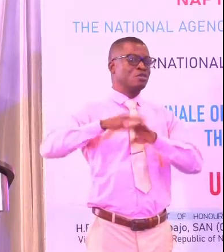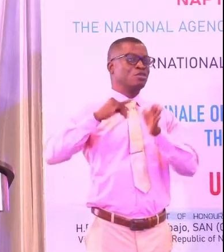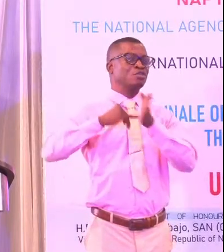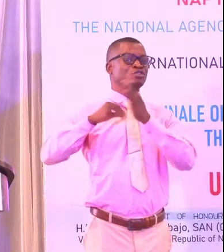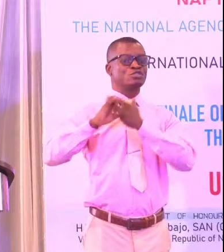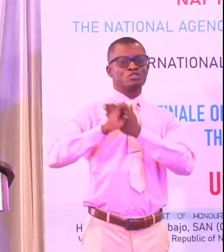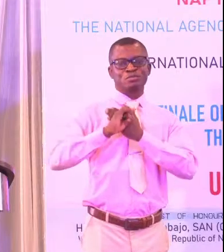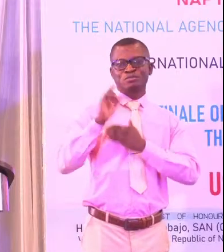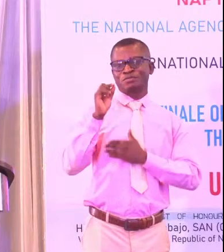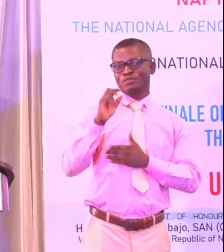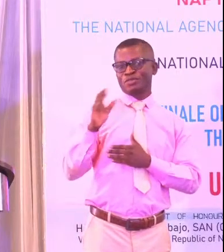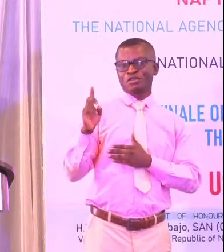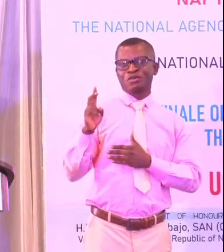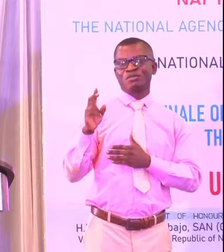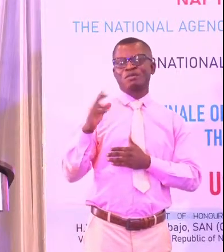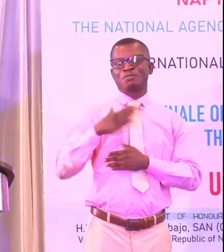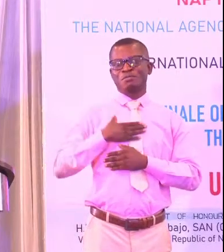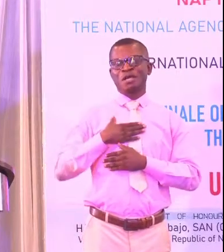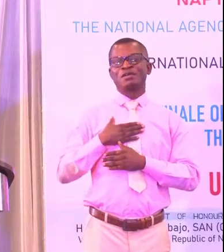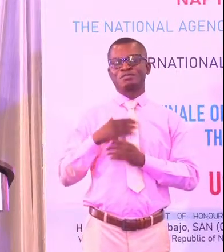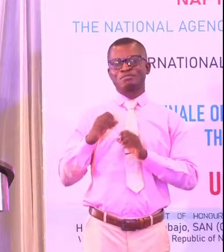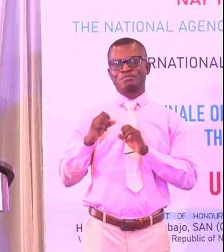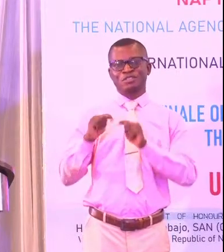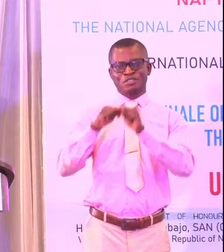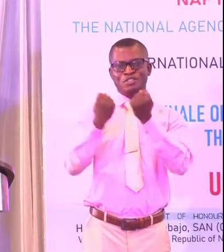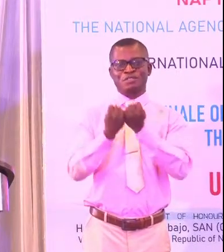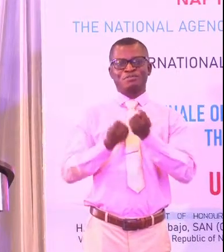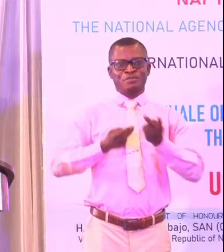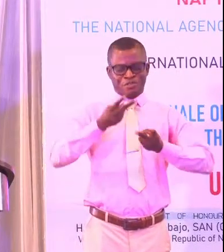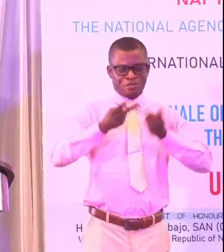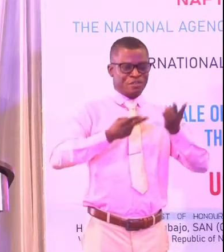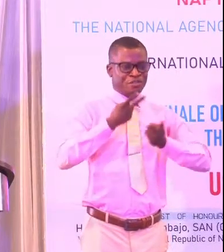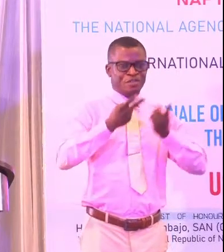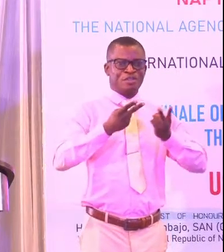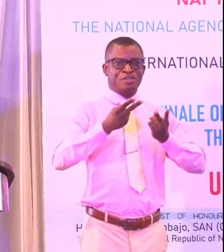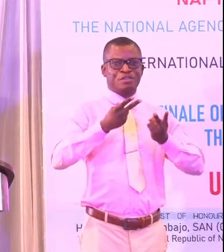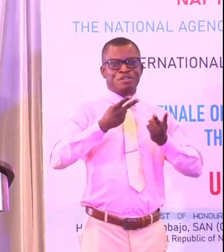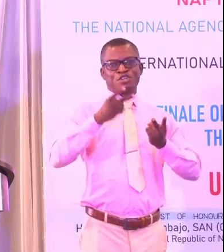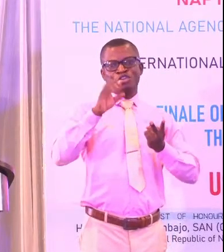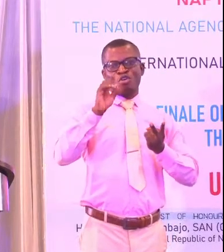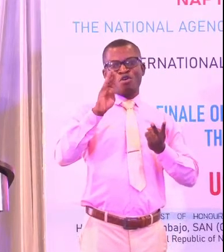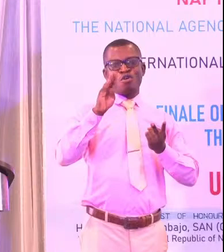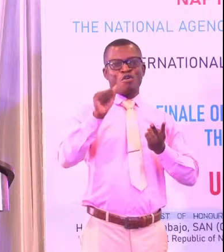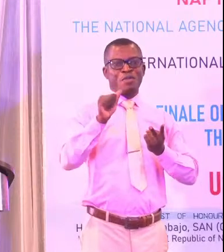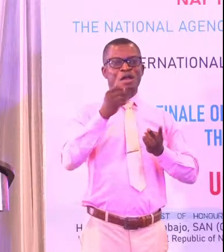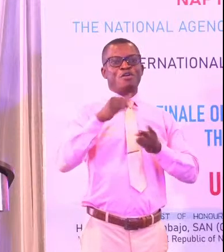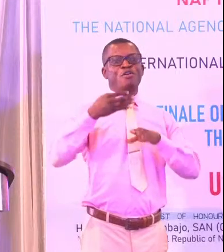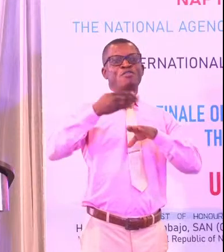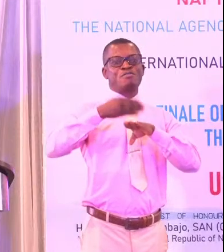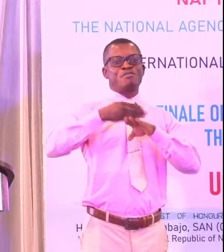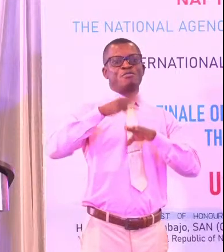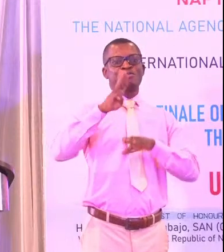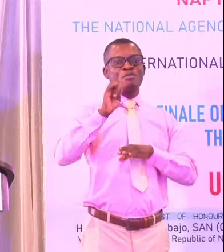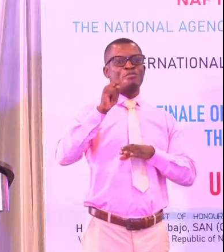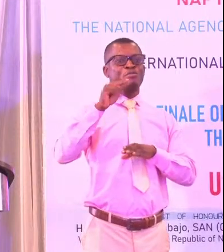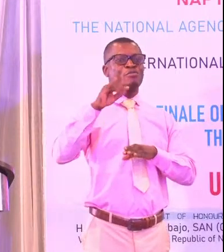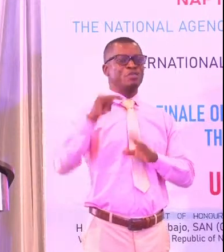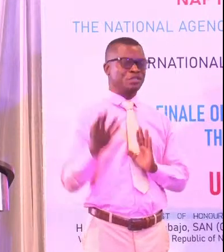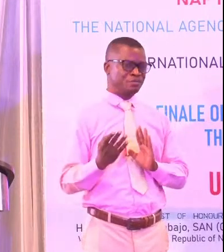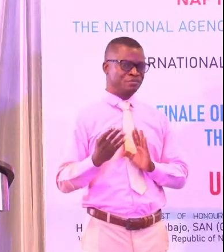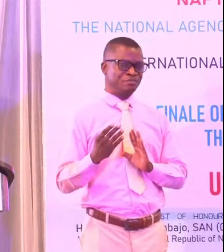23rd, my team and I paid a courtesy visit to His Royal Majesty, the Oba of Benin. And sequel to this